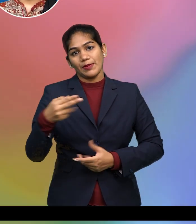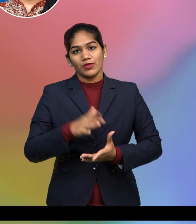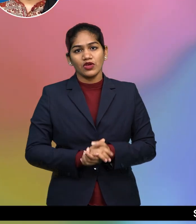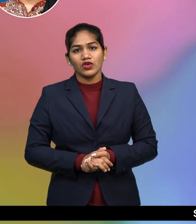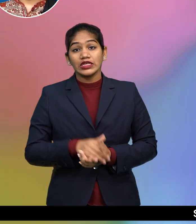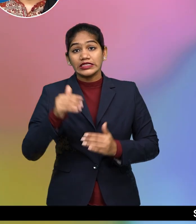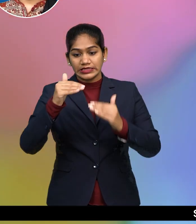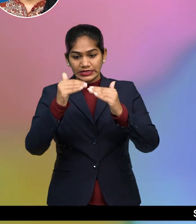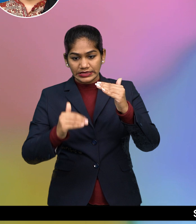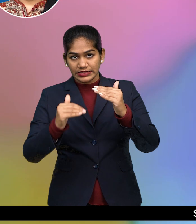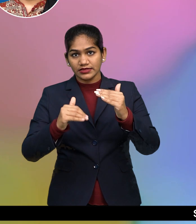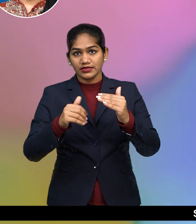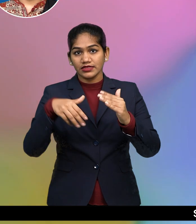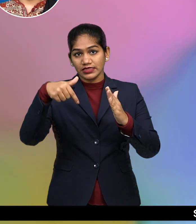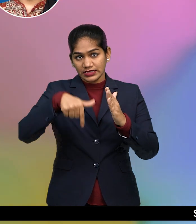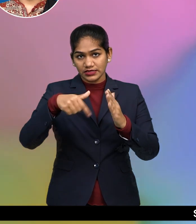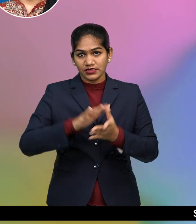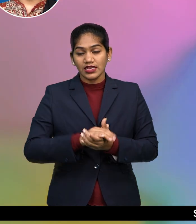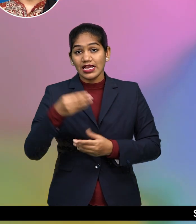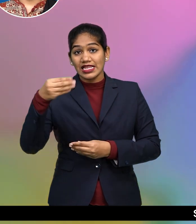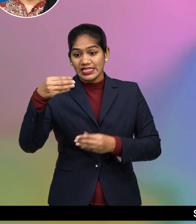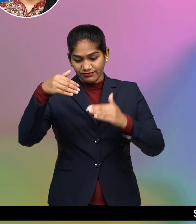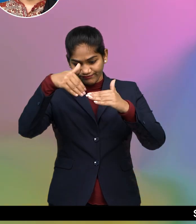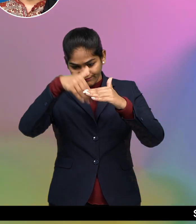On the lower surface of the leaf